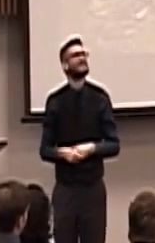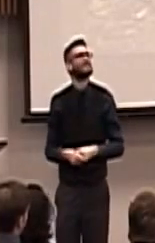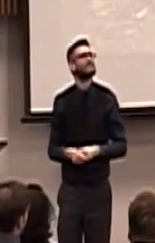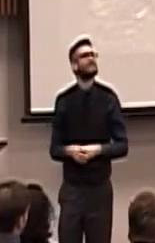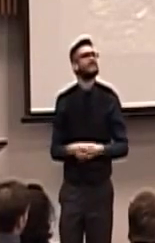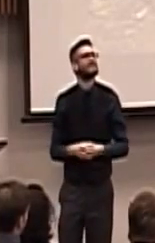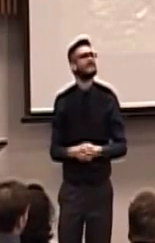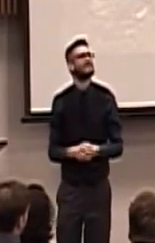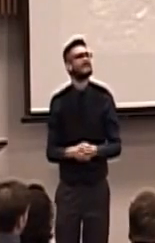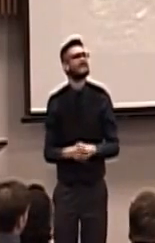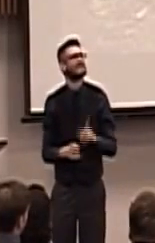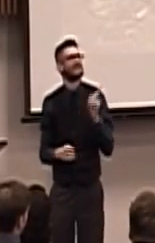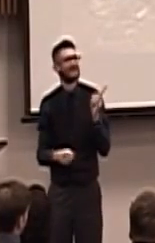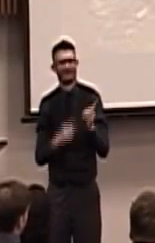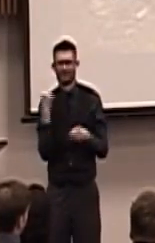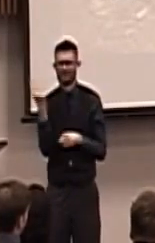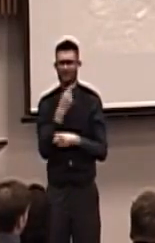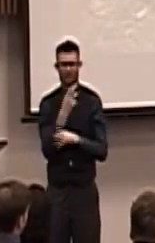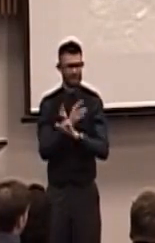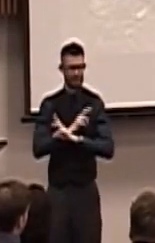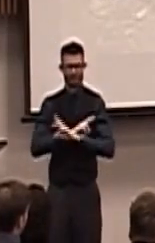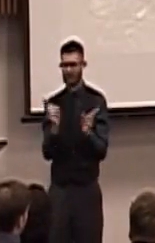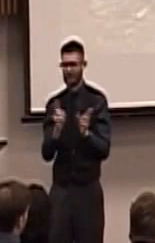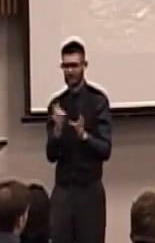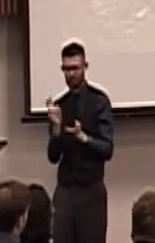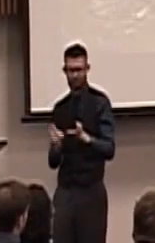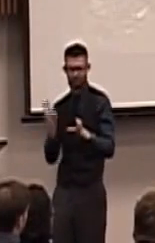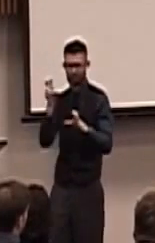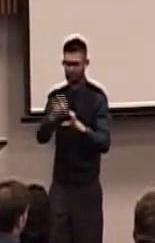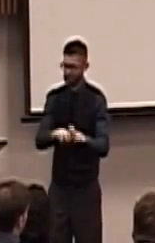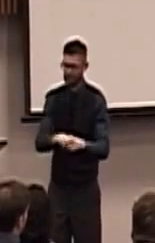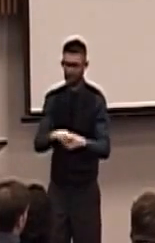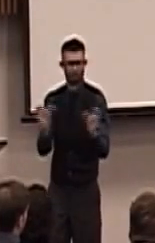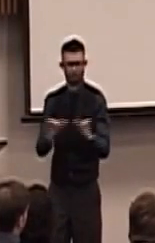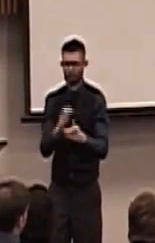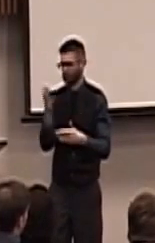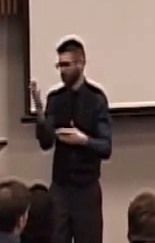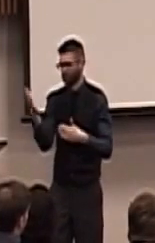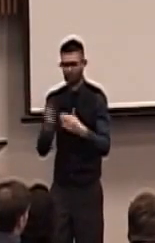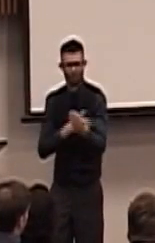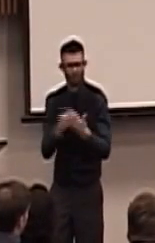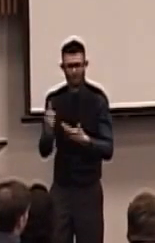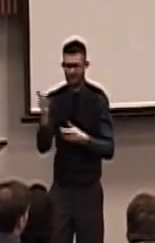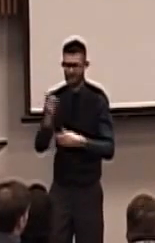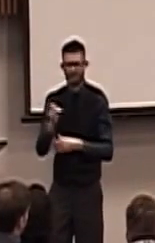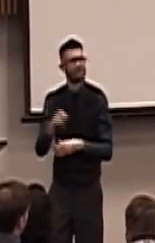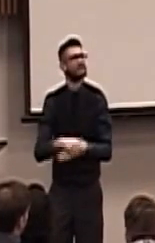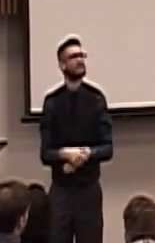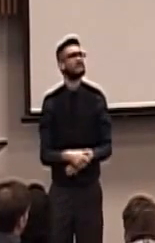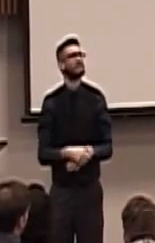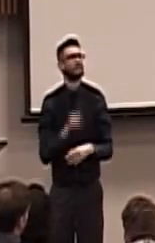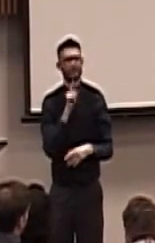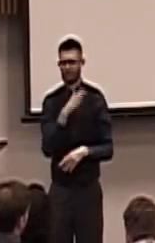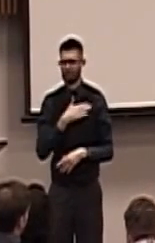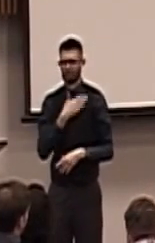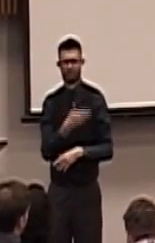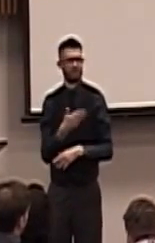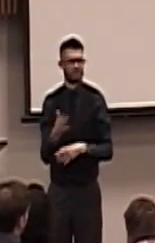he's always there, ready to jump in and do whatever is needed. He's very willing and energetic.